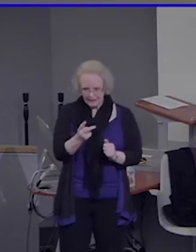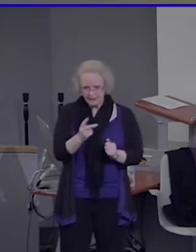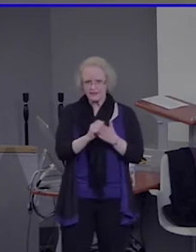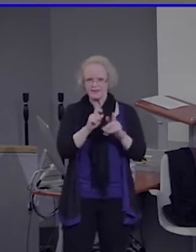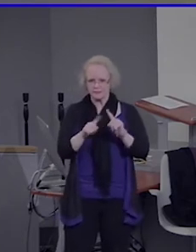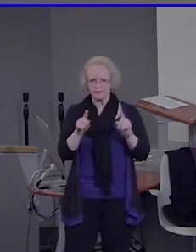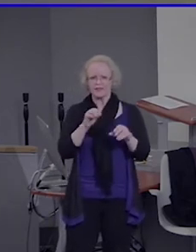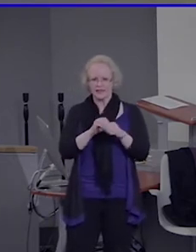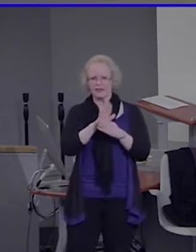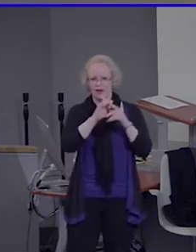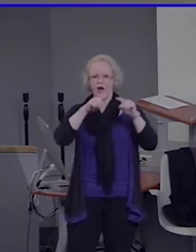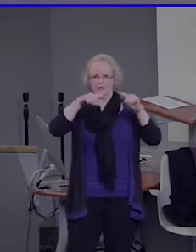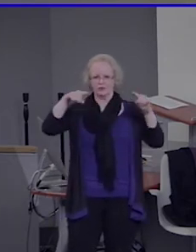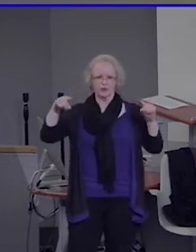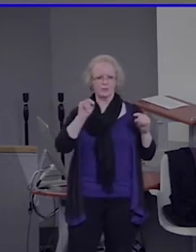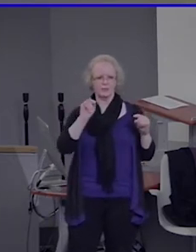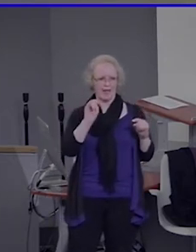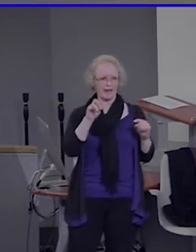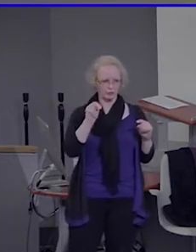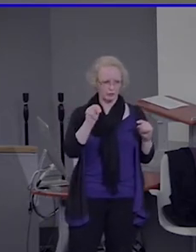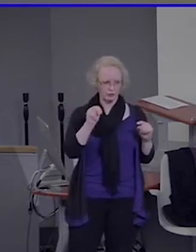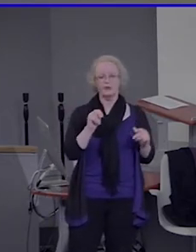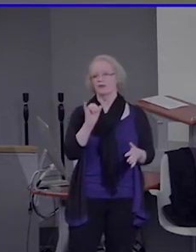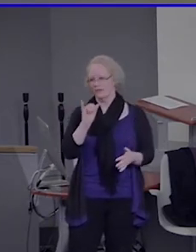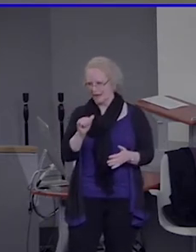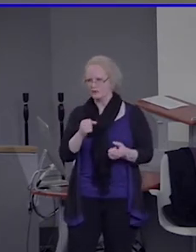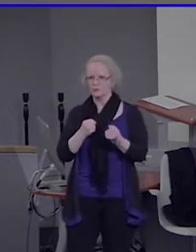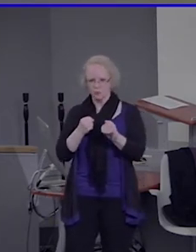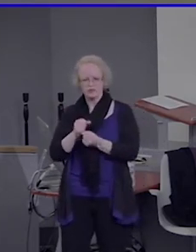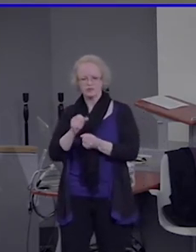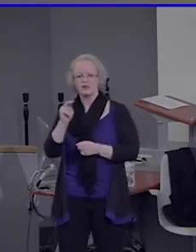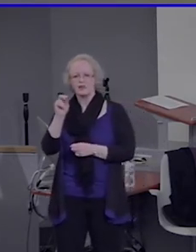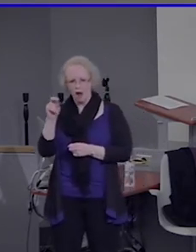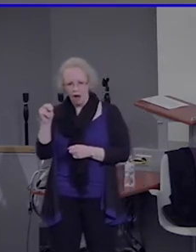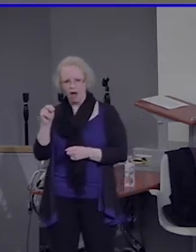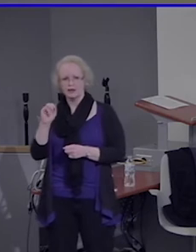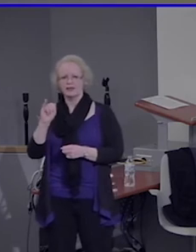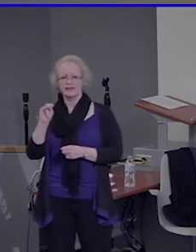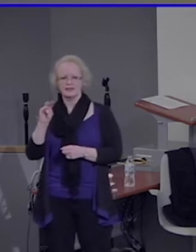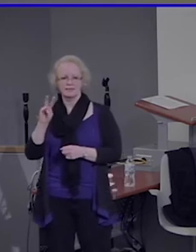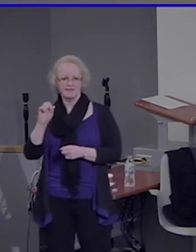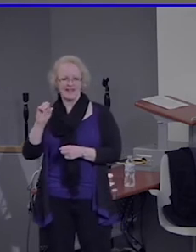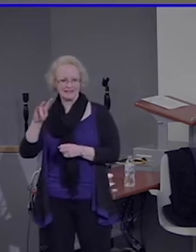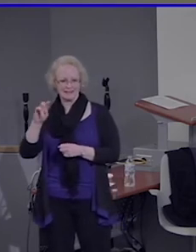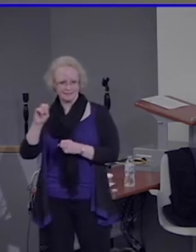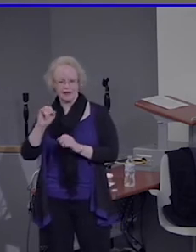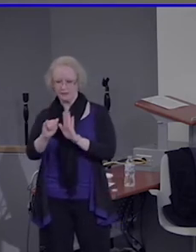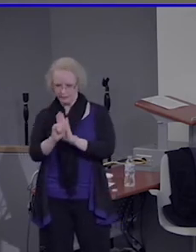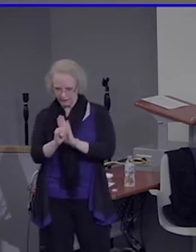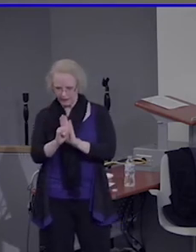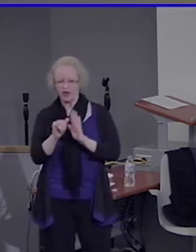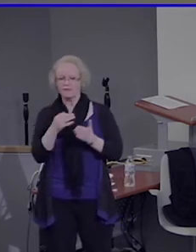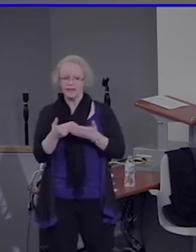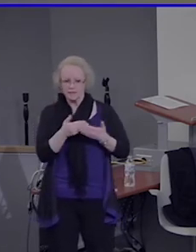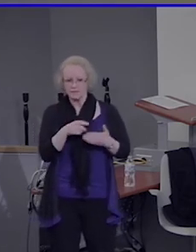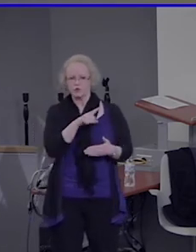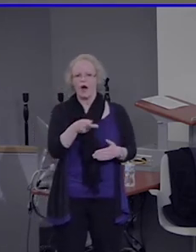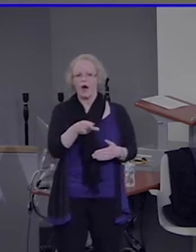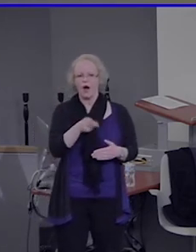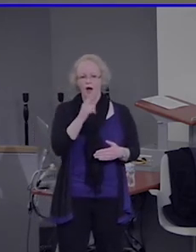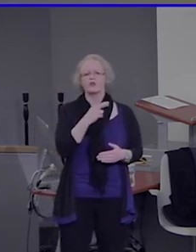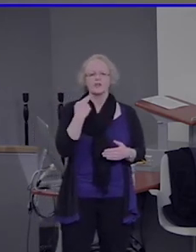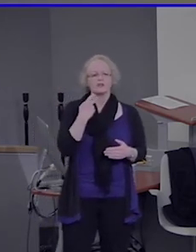oscillatory patterns so it supports this non-invasive identification of infants at higher risk